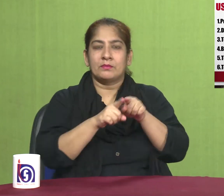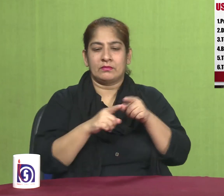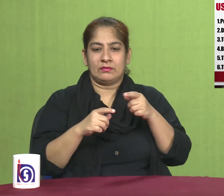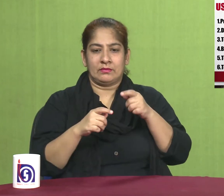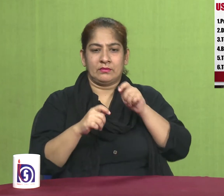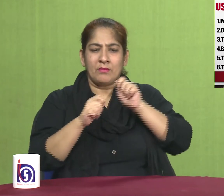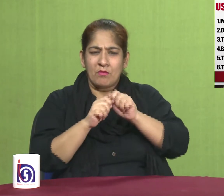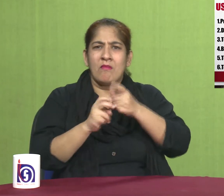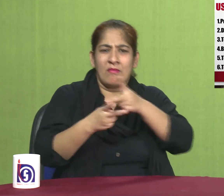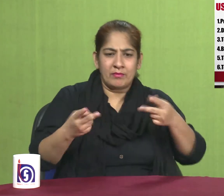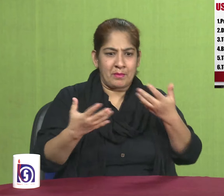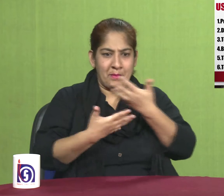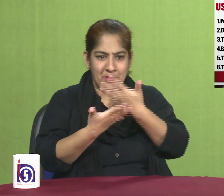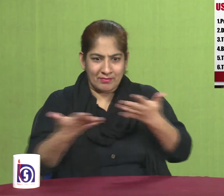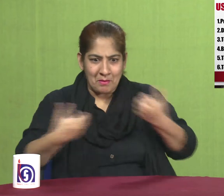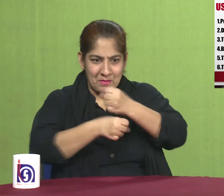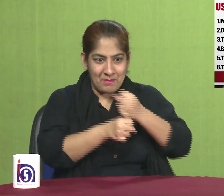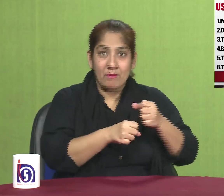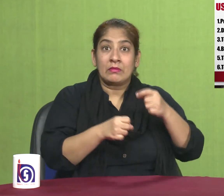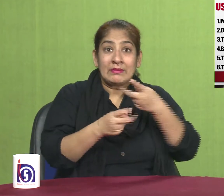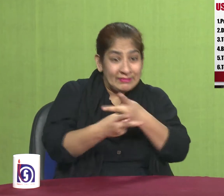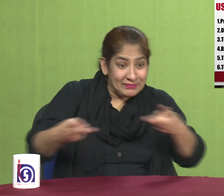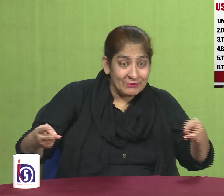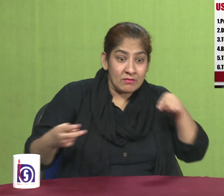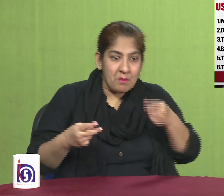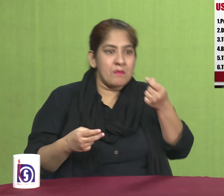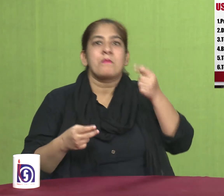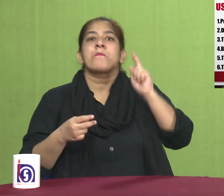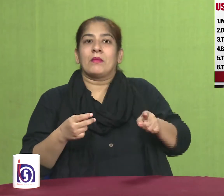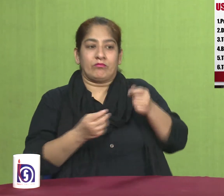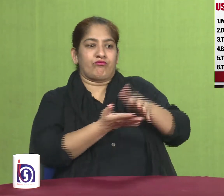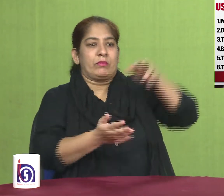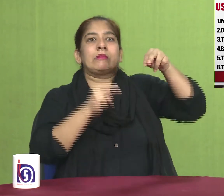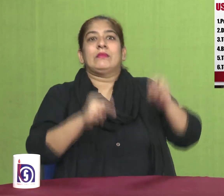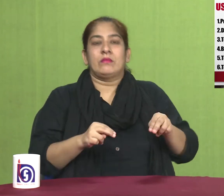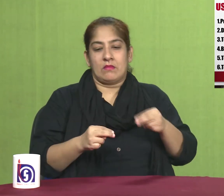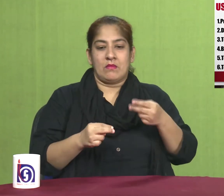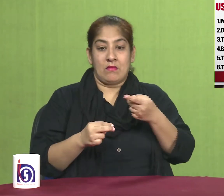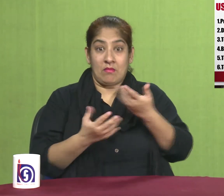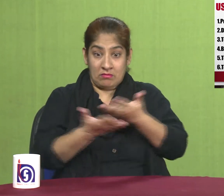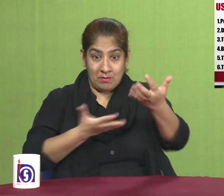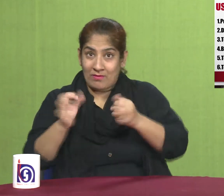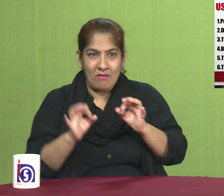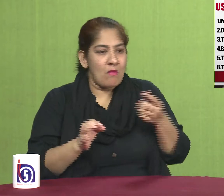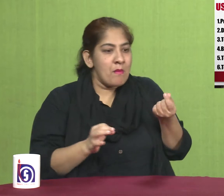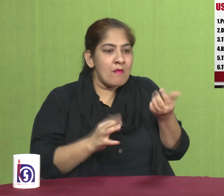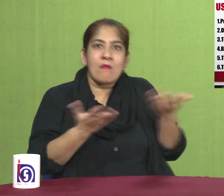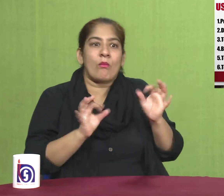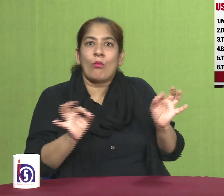understand. The first one is purchasing of fixed assets. When we have